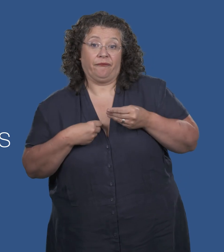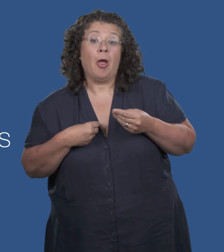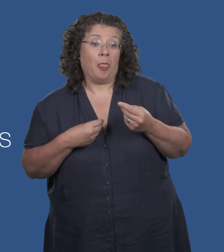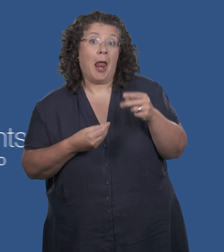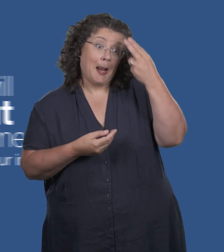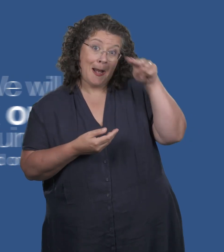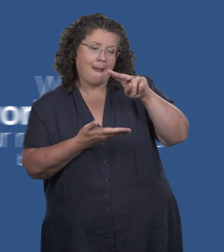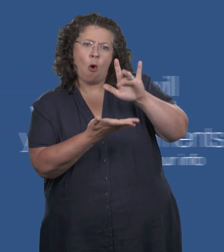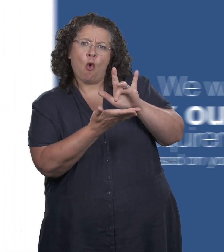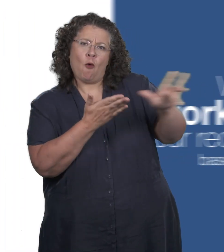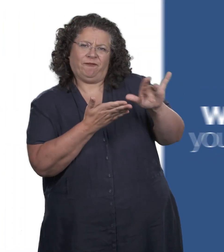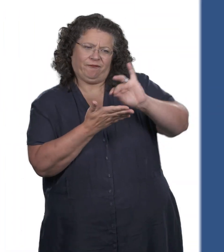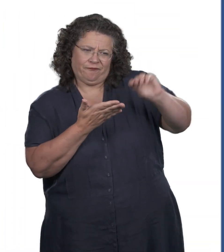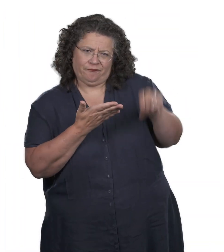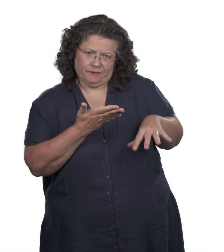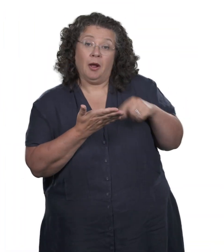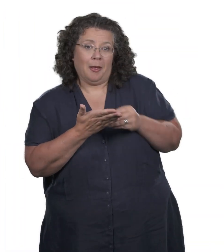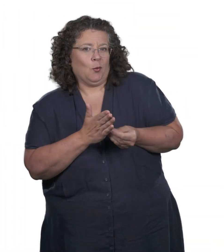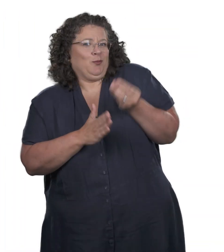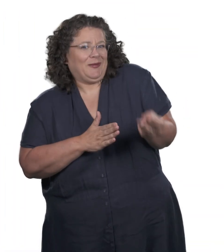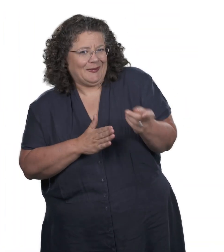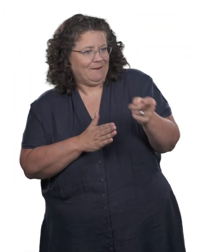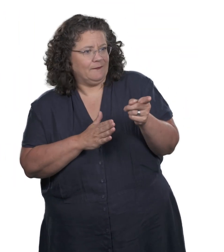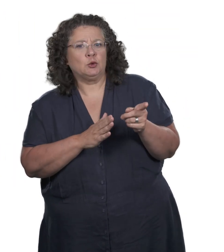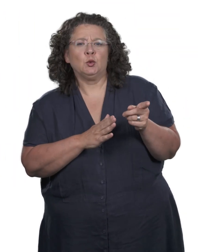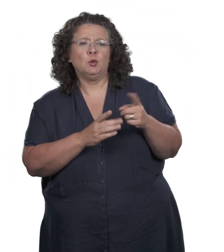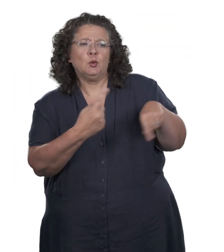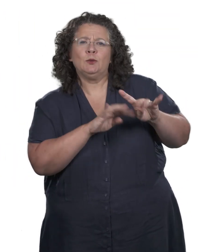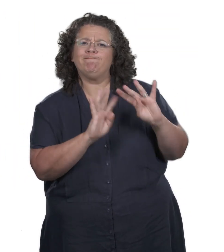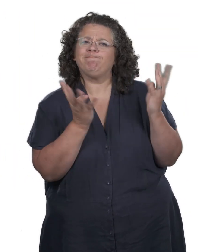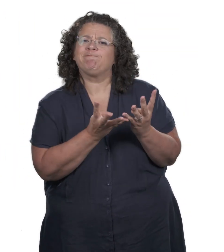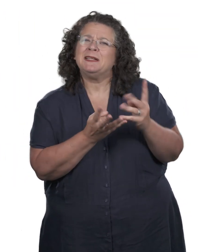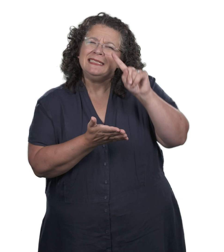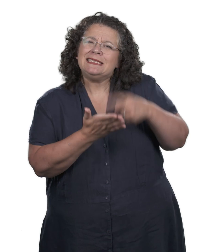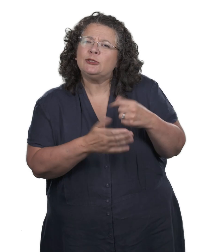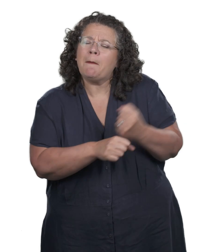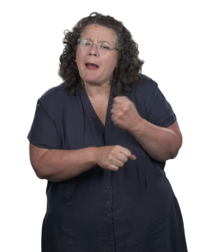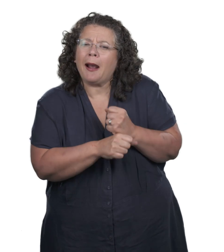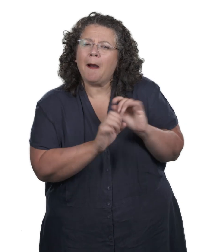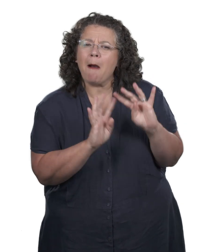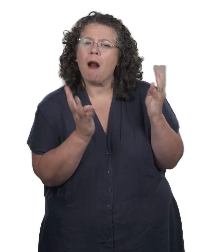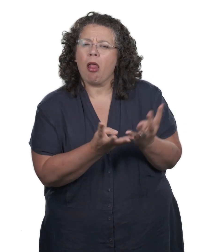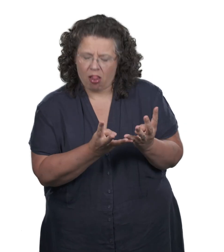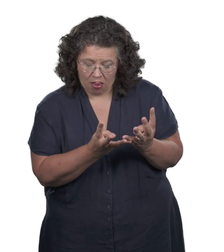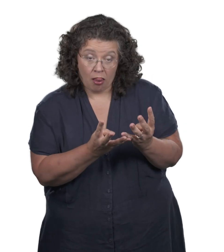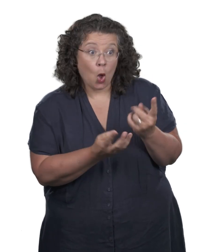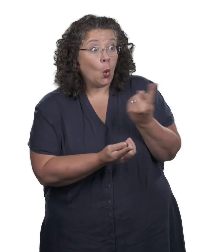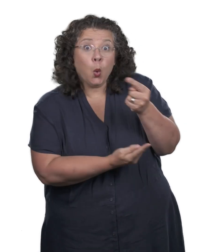An anonymised version will be presented to the decision-making panel, consisting of members with lived experience